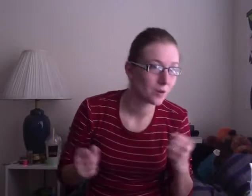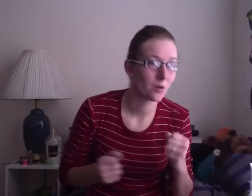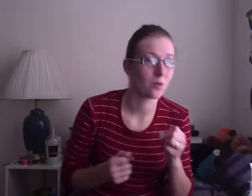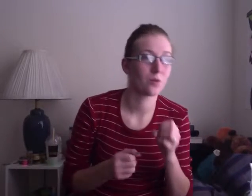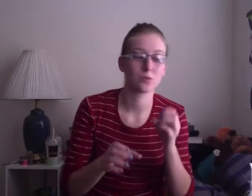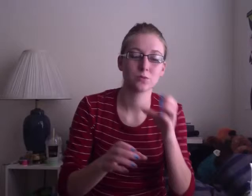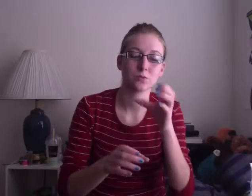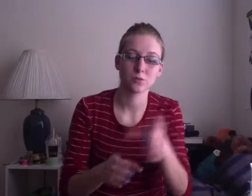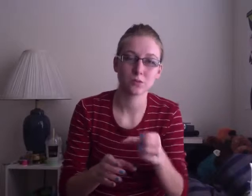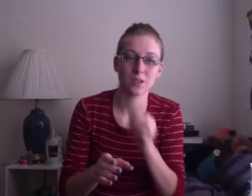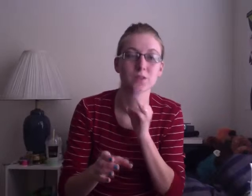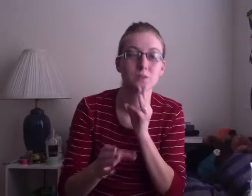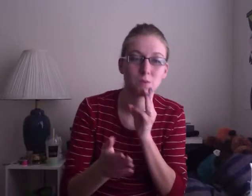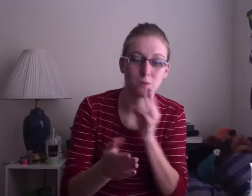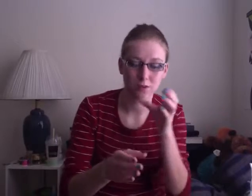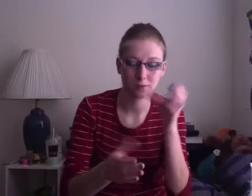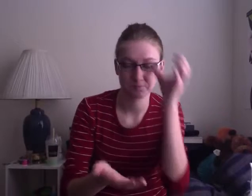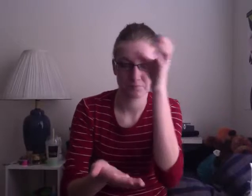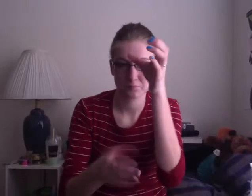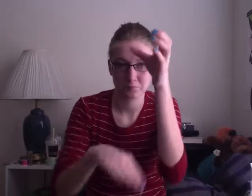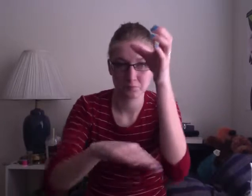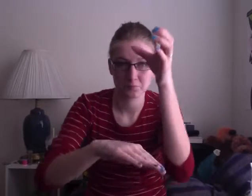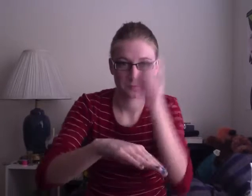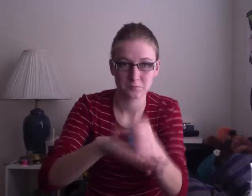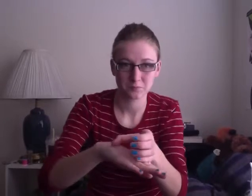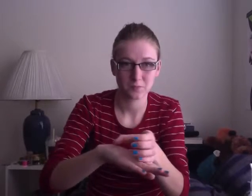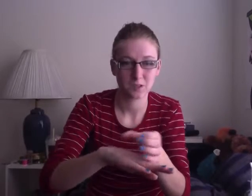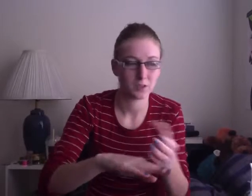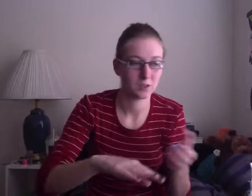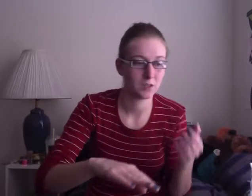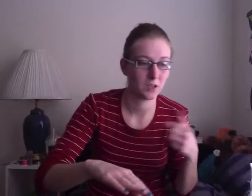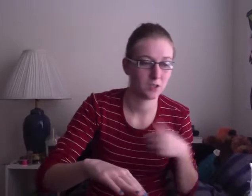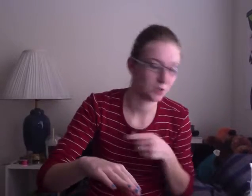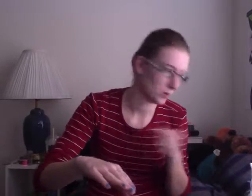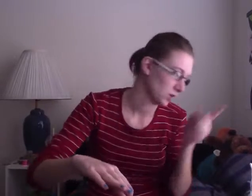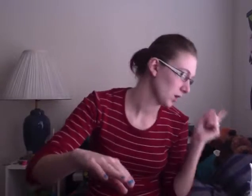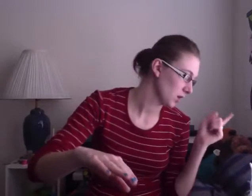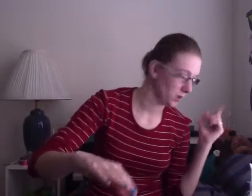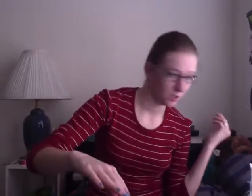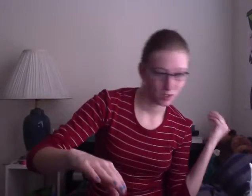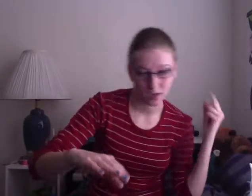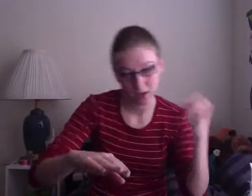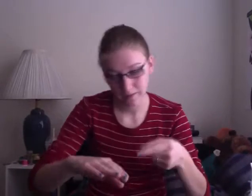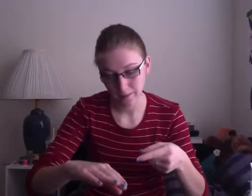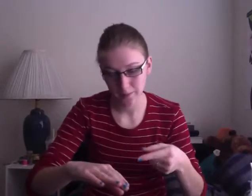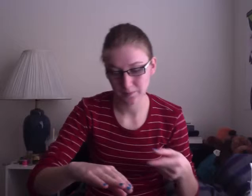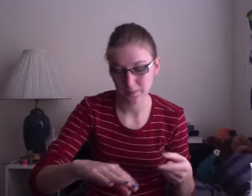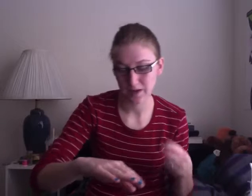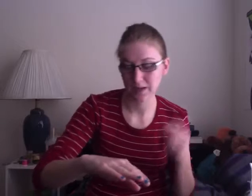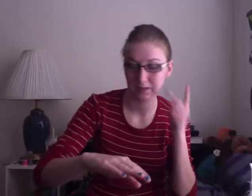a table or whatever, especially in summertime, you come back, and then there is moisture all around the outside of it. I did